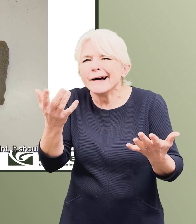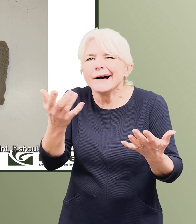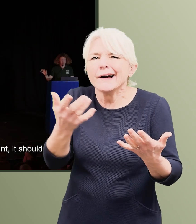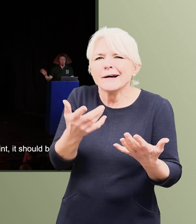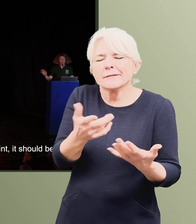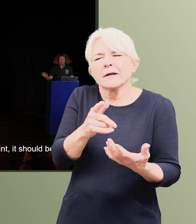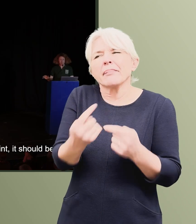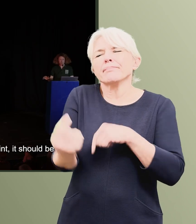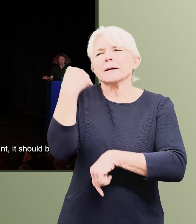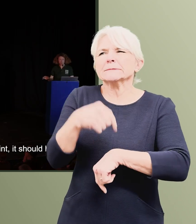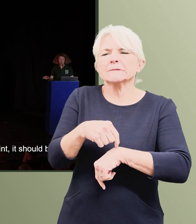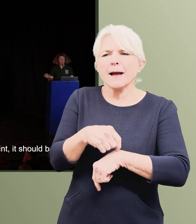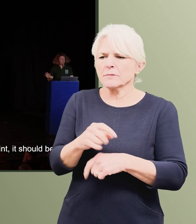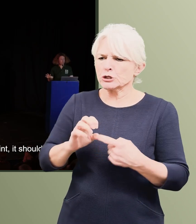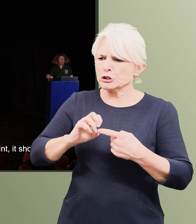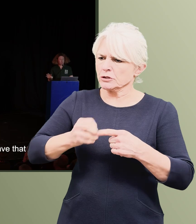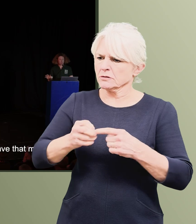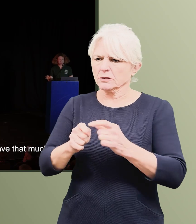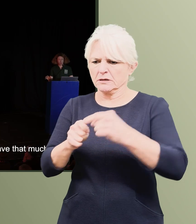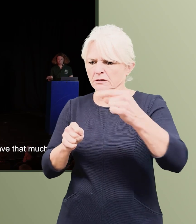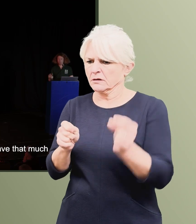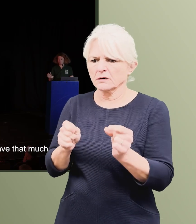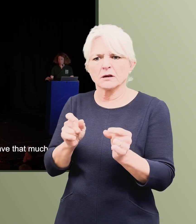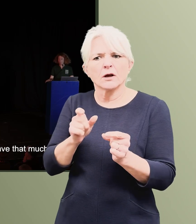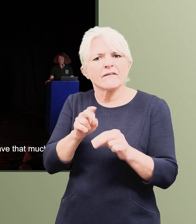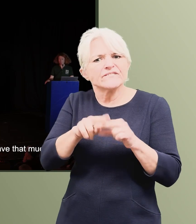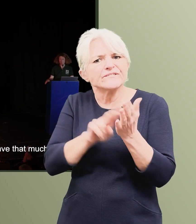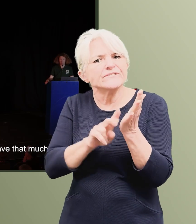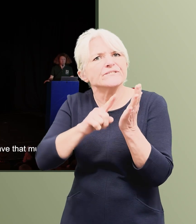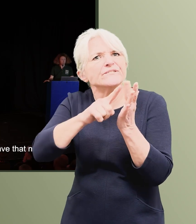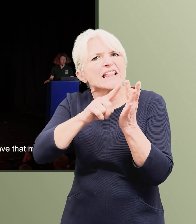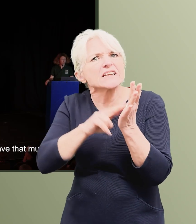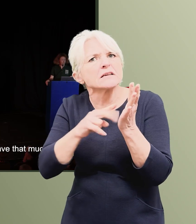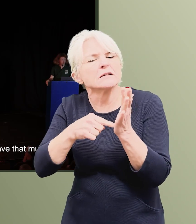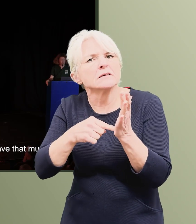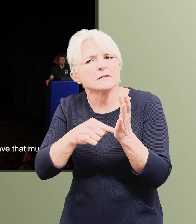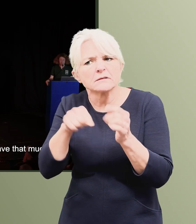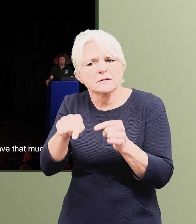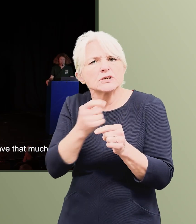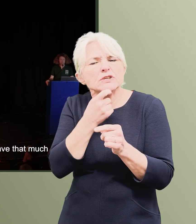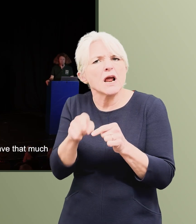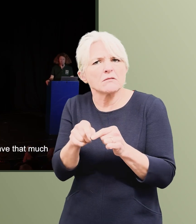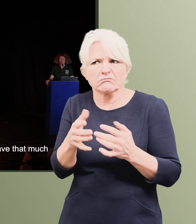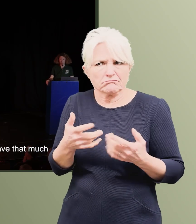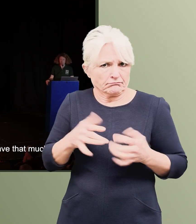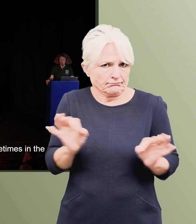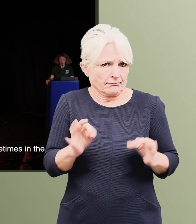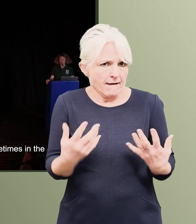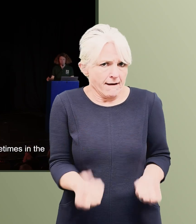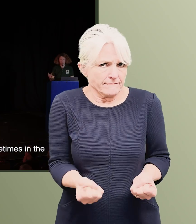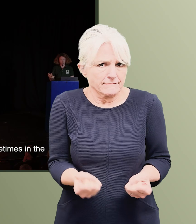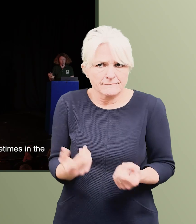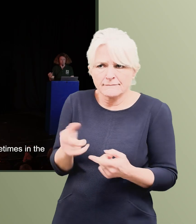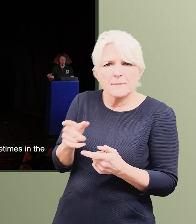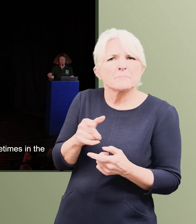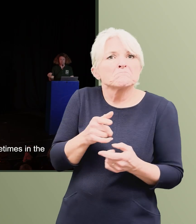Very little of it made of flint, it should be said, most of it mudstone, and that's probably because we don't have that much flint around here. We have rubbish flint,